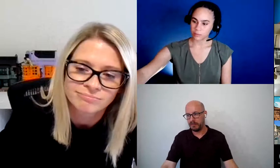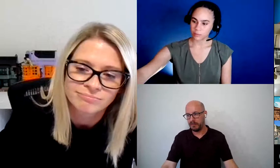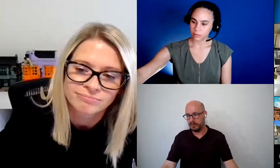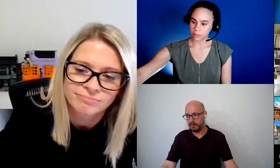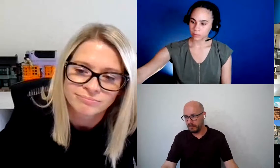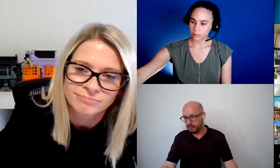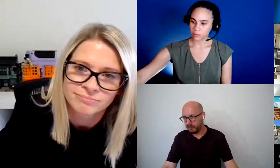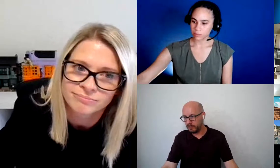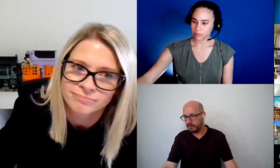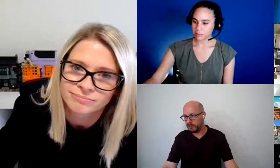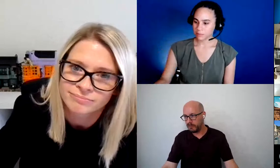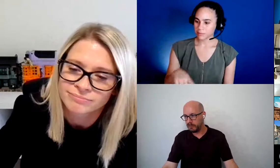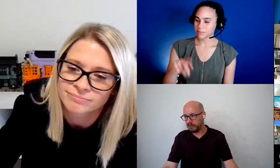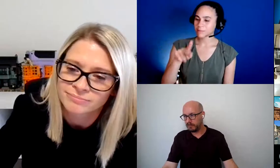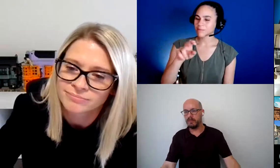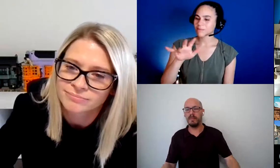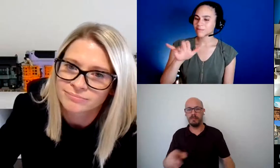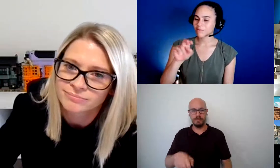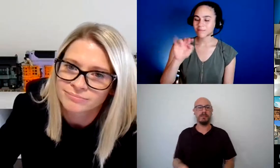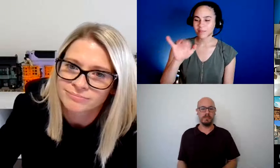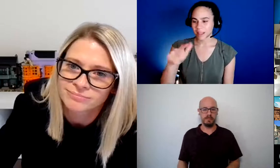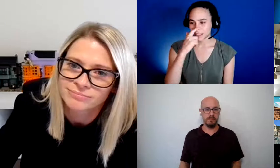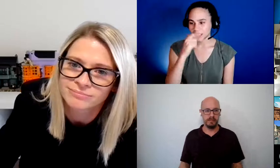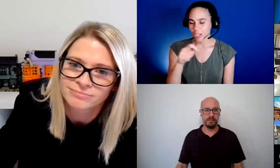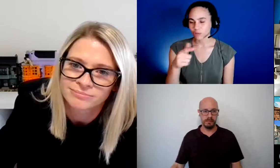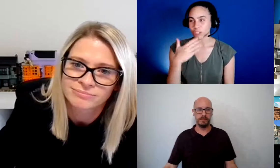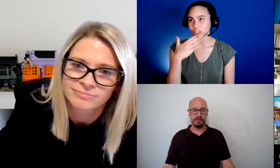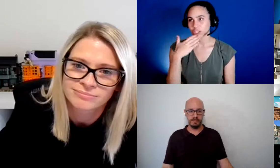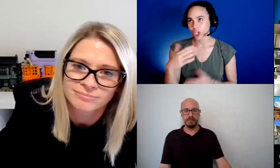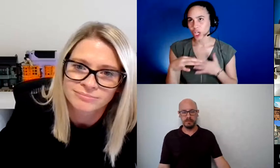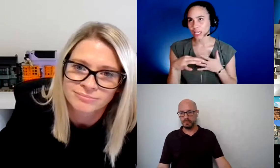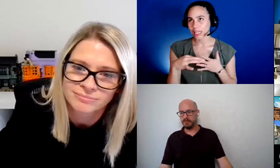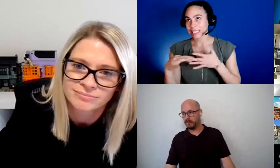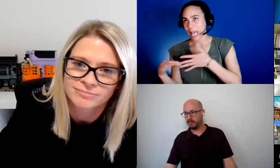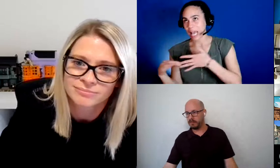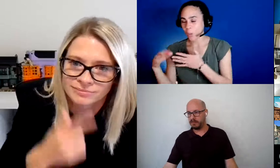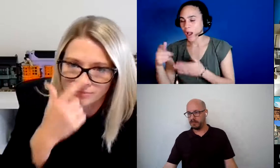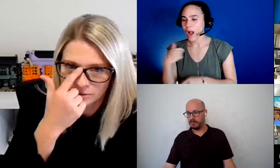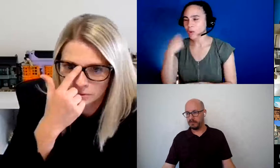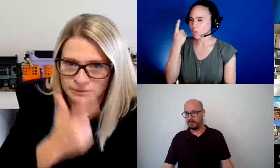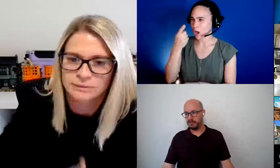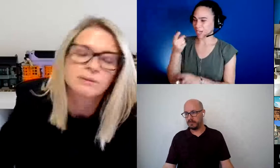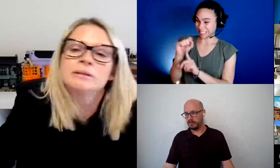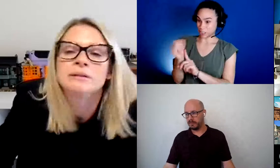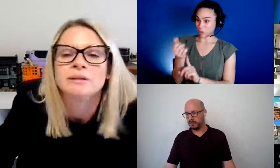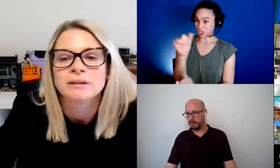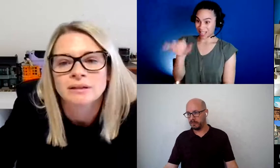That's interesting. It's a great segue because I was wondering in a scenario like that, you know,